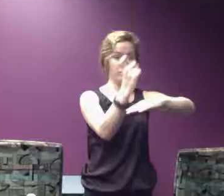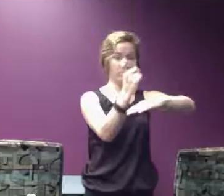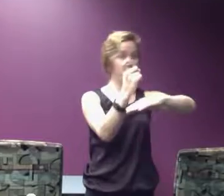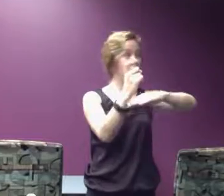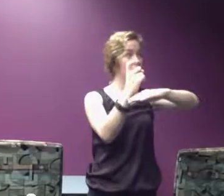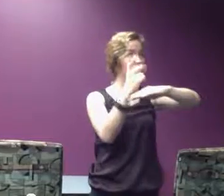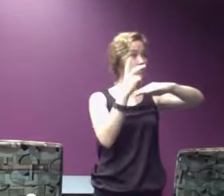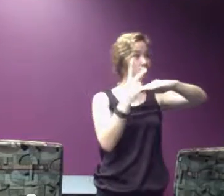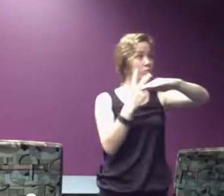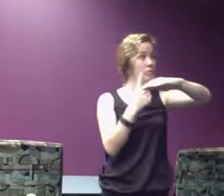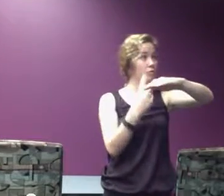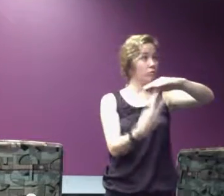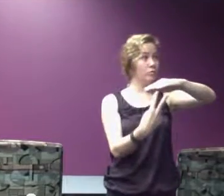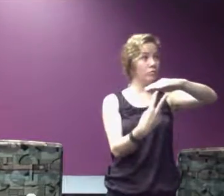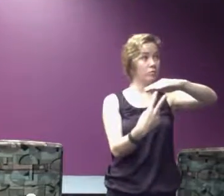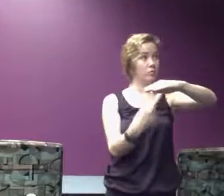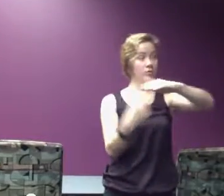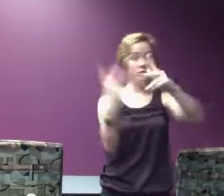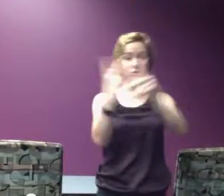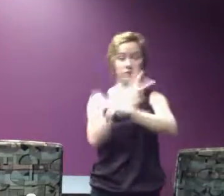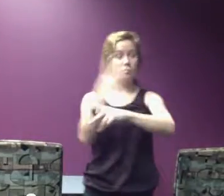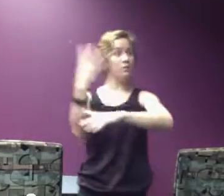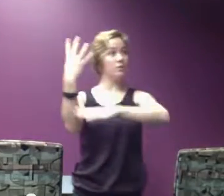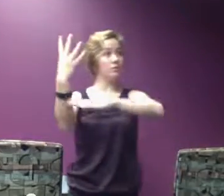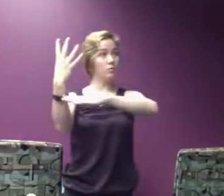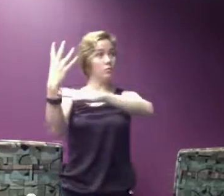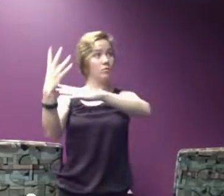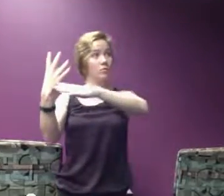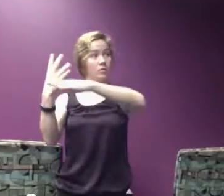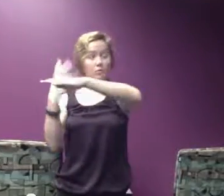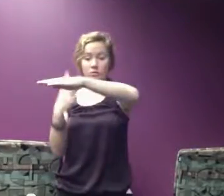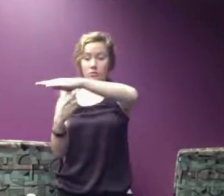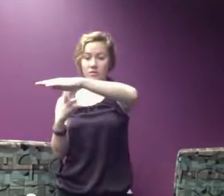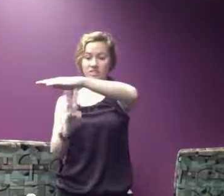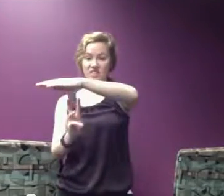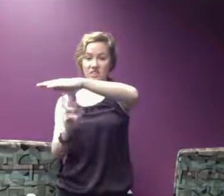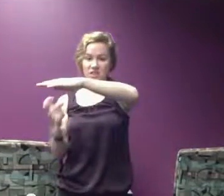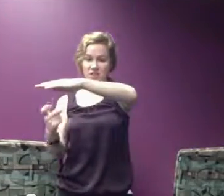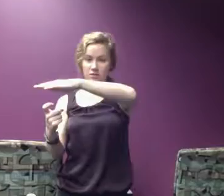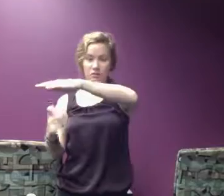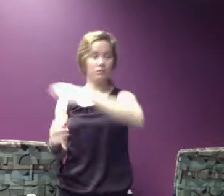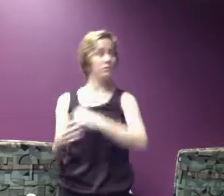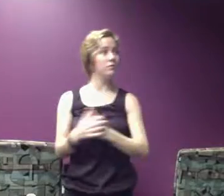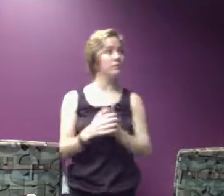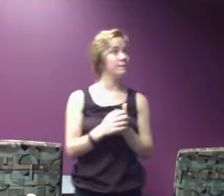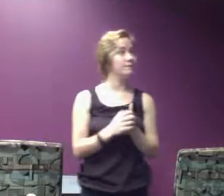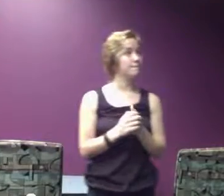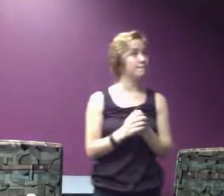So 3x, 2 over 4, and 6x.